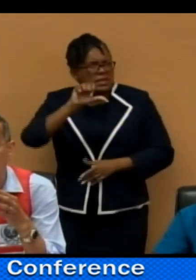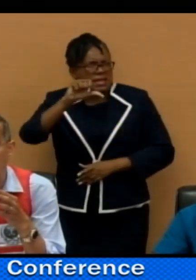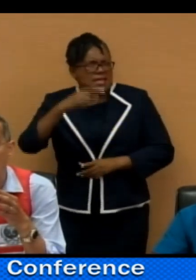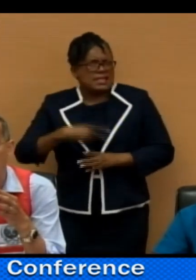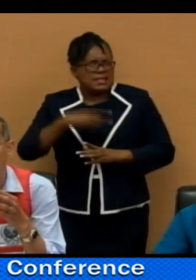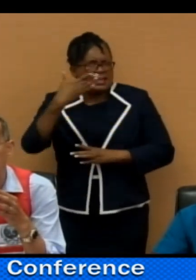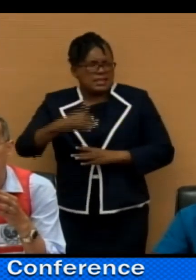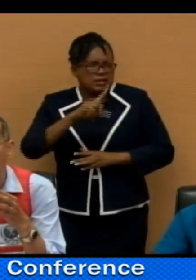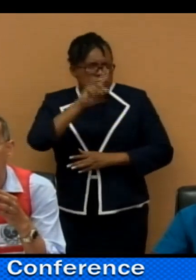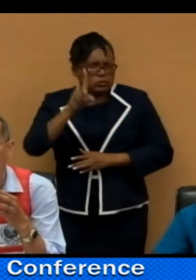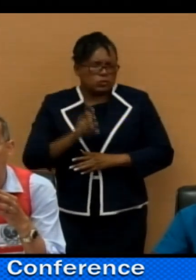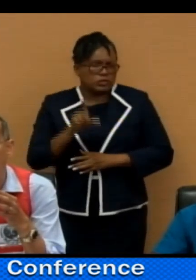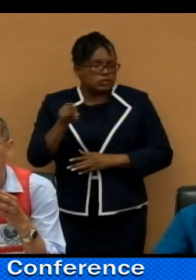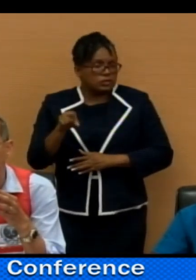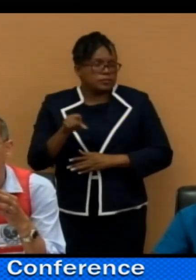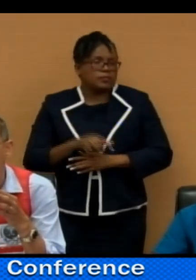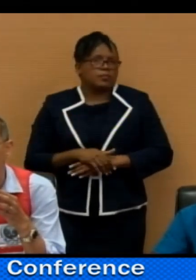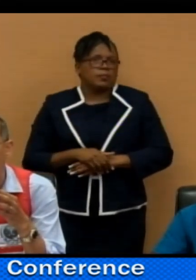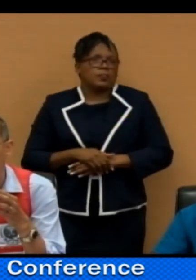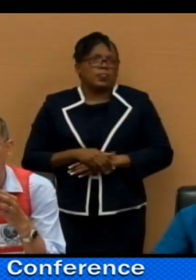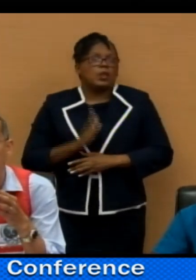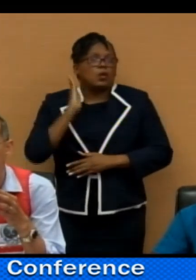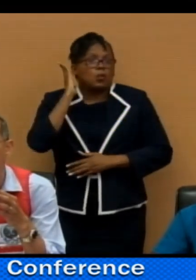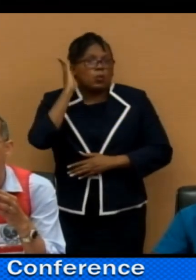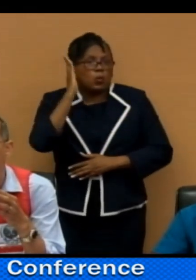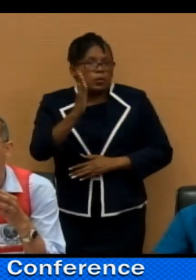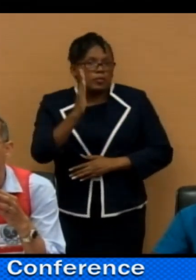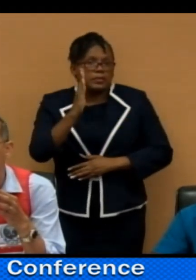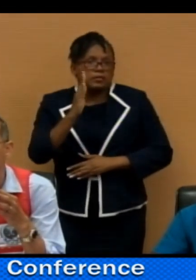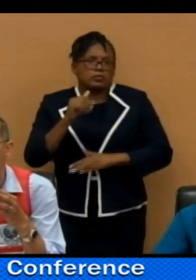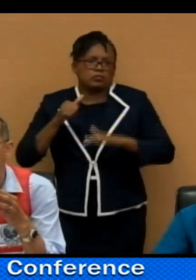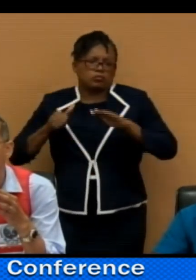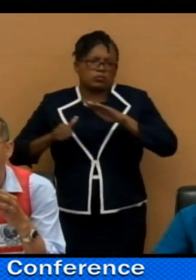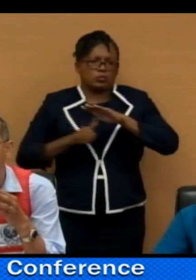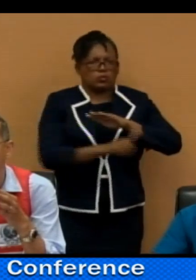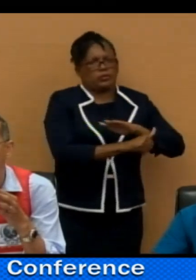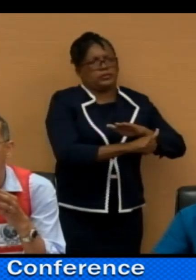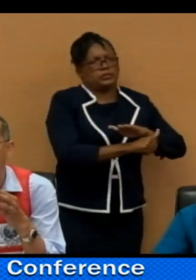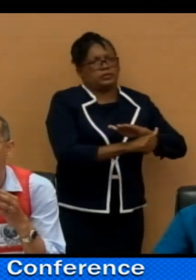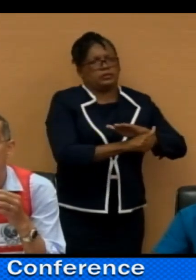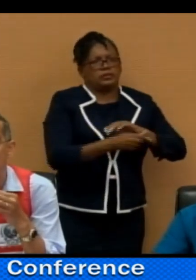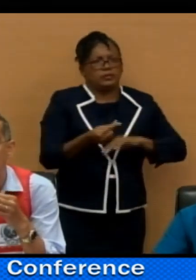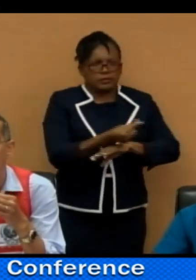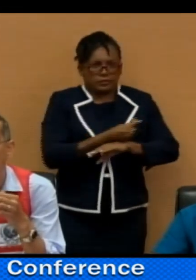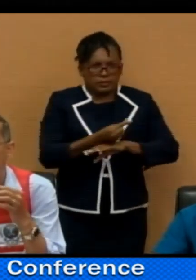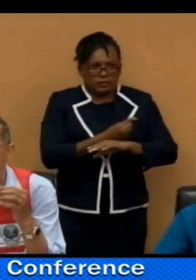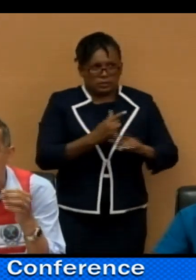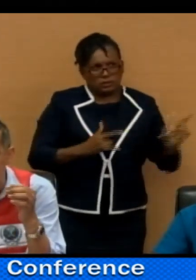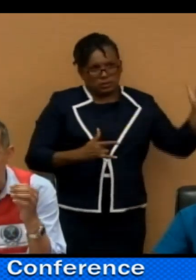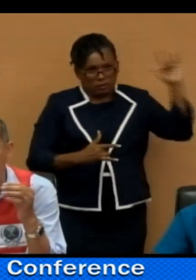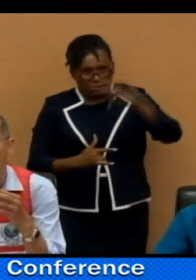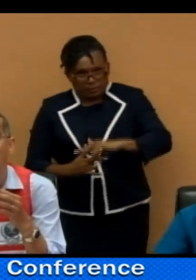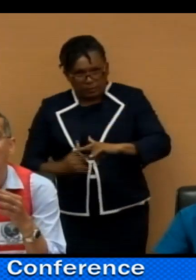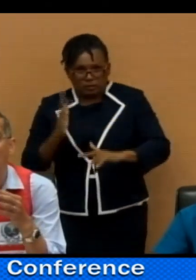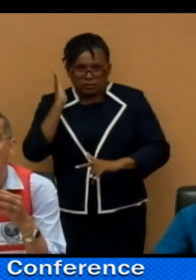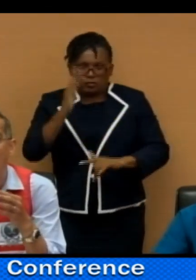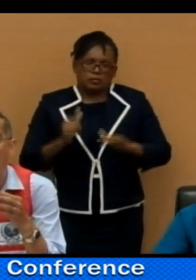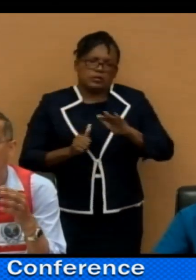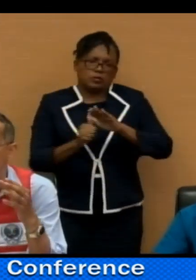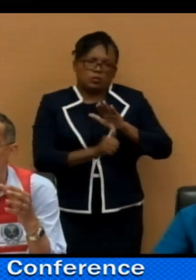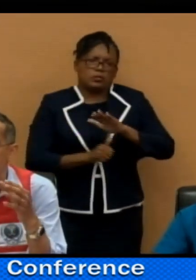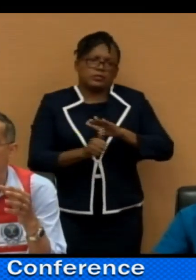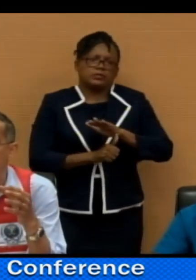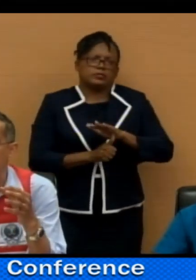individuals coming home with respect to quarantine would be very different. Because we now have, as I said, because we now